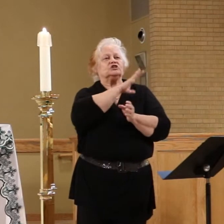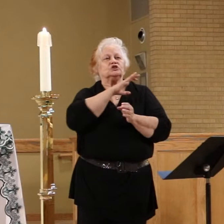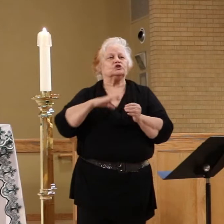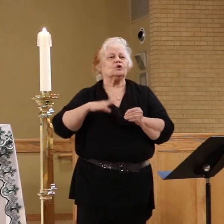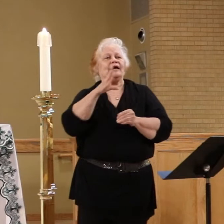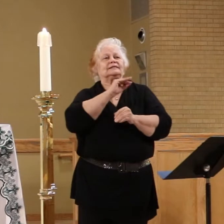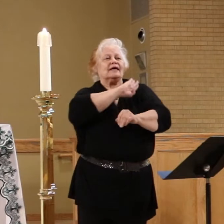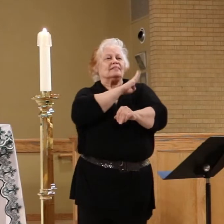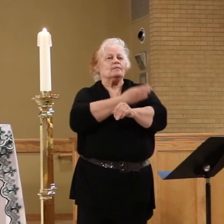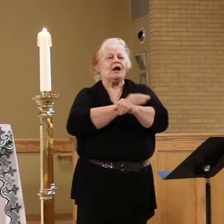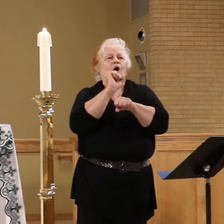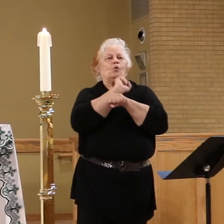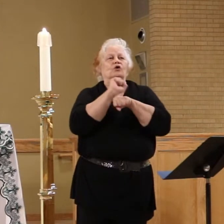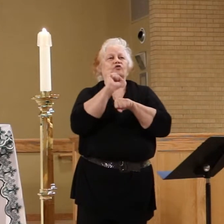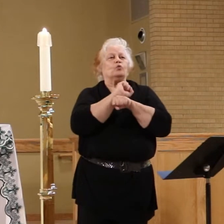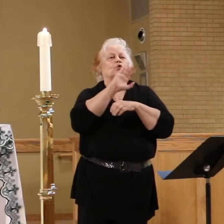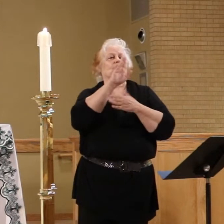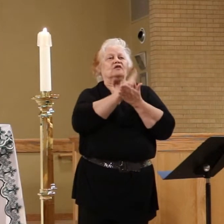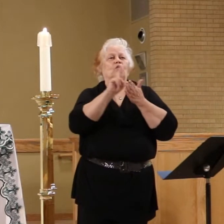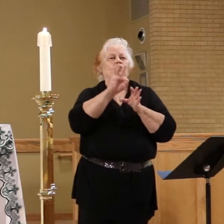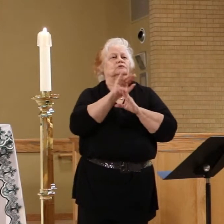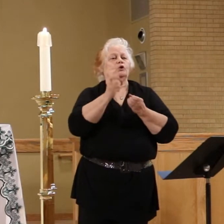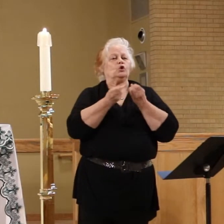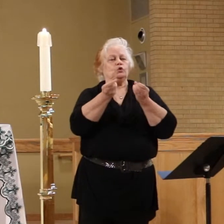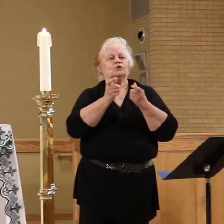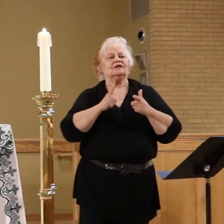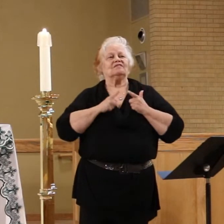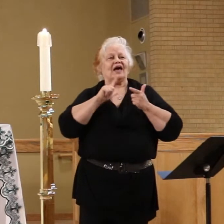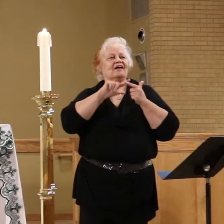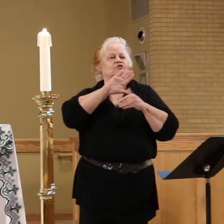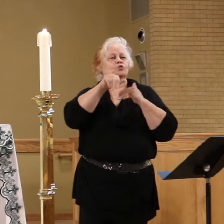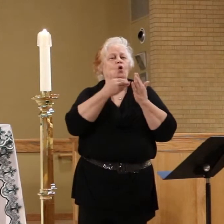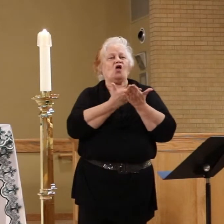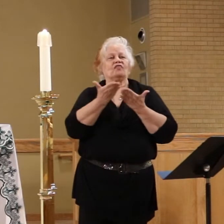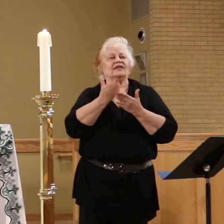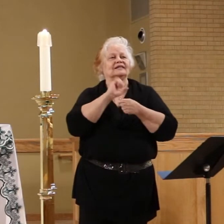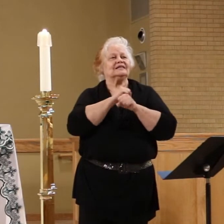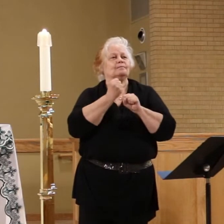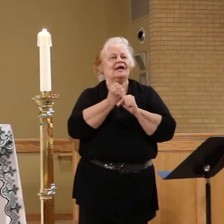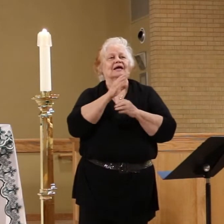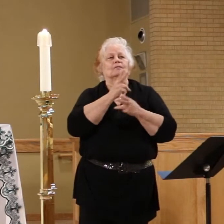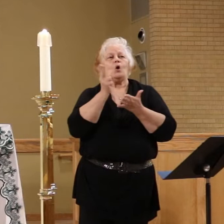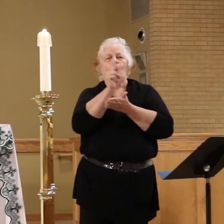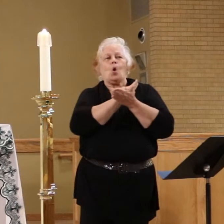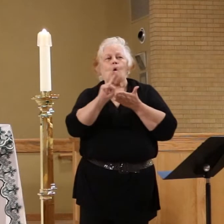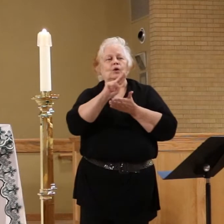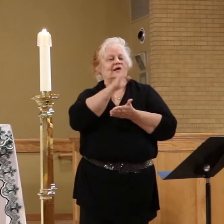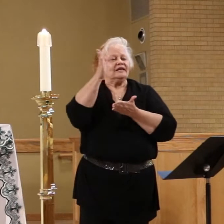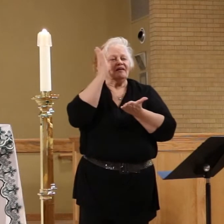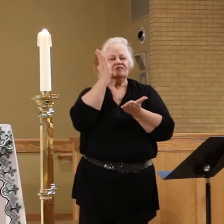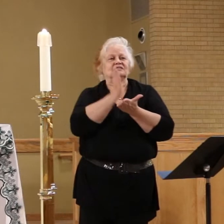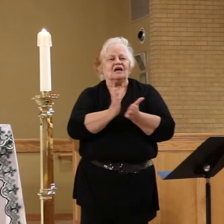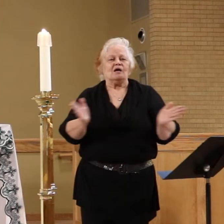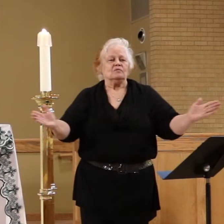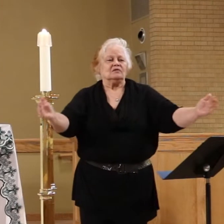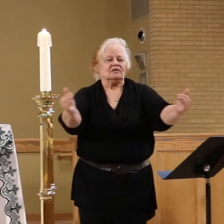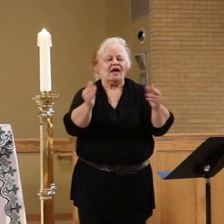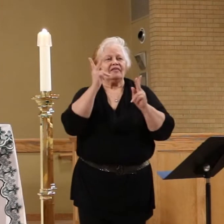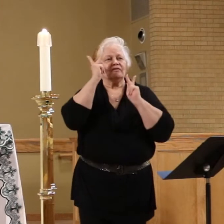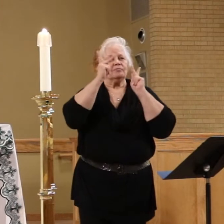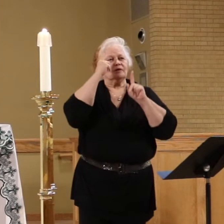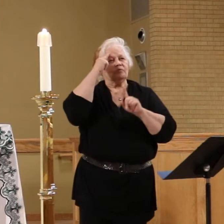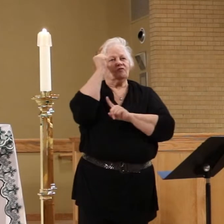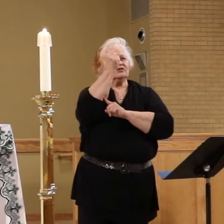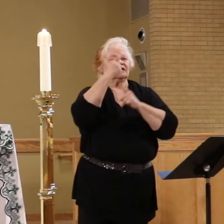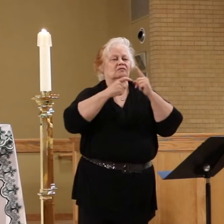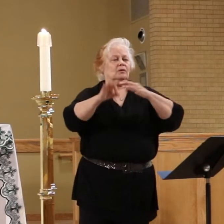Holy Spirit, you give life to all things and make them holy. And you never cease to gather a people to yourself, so that